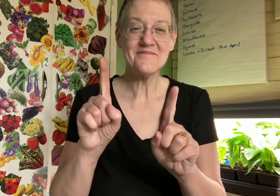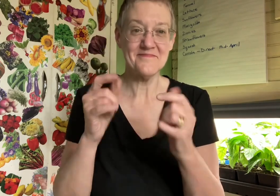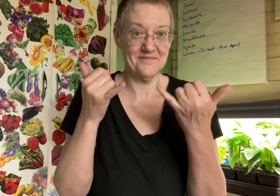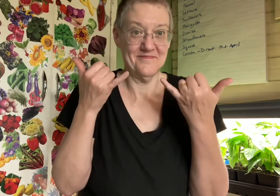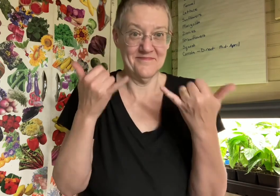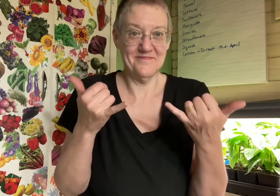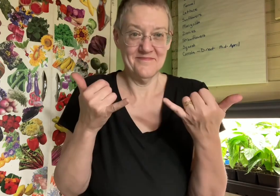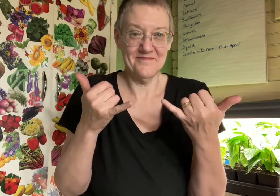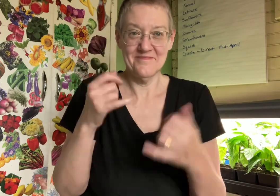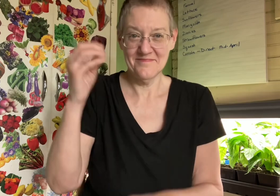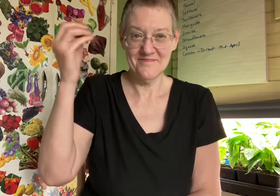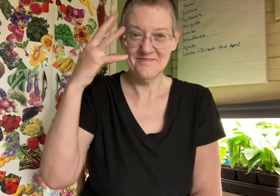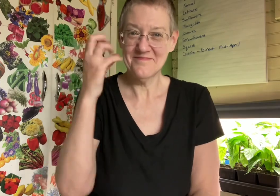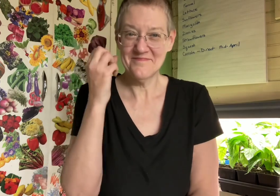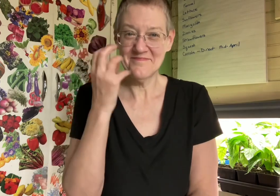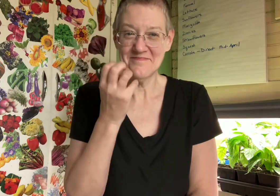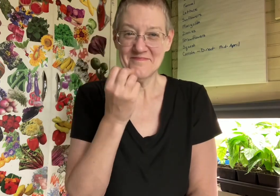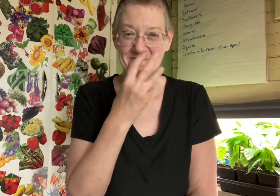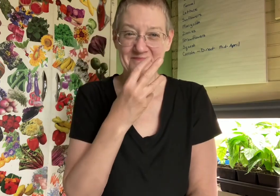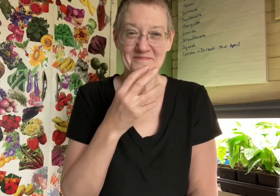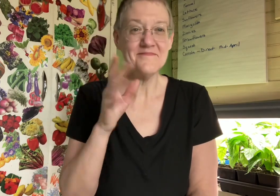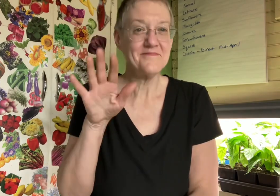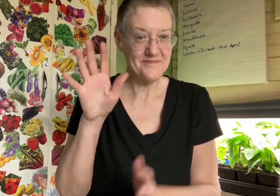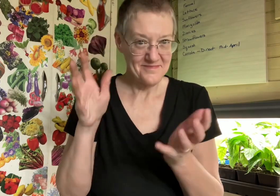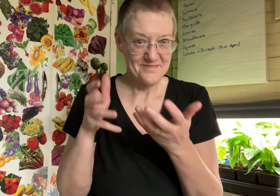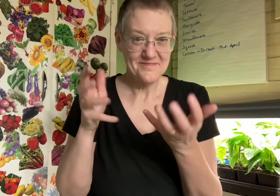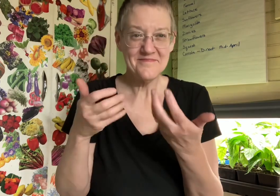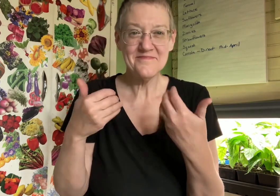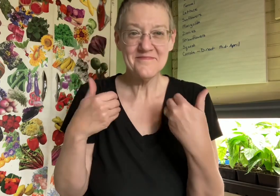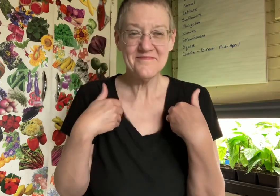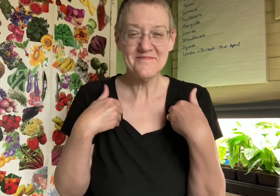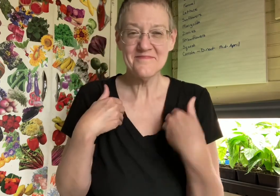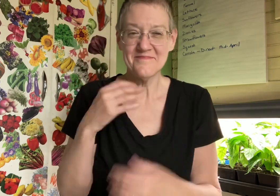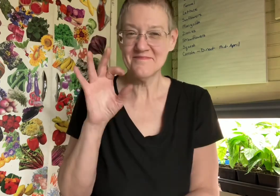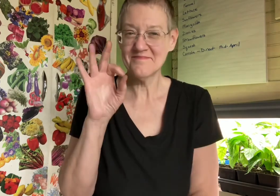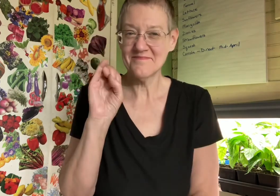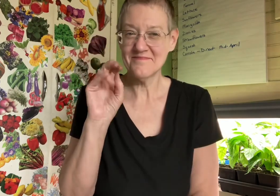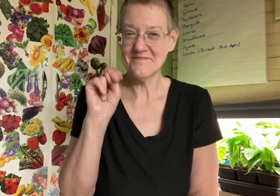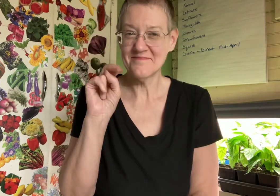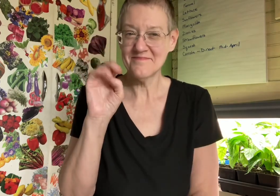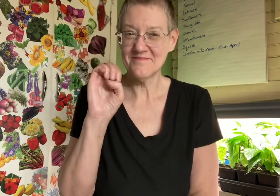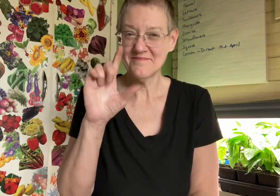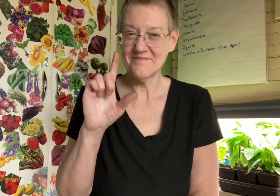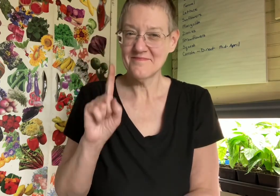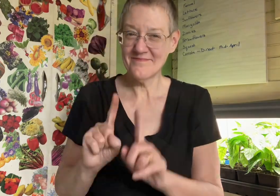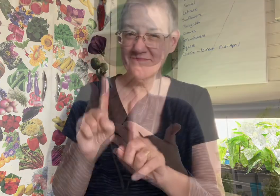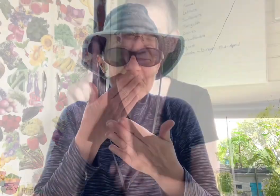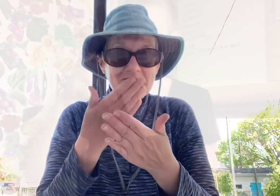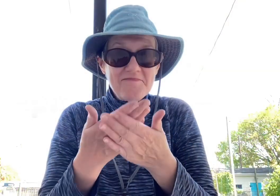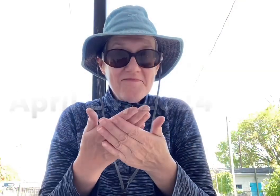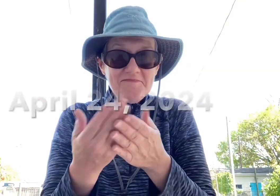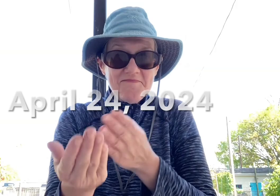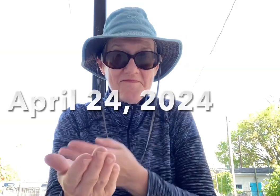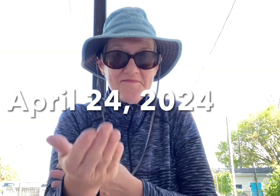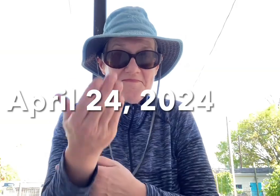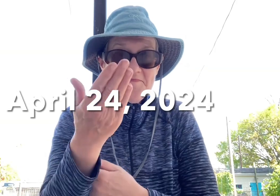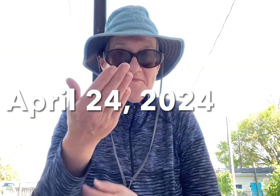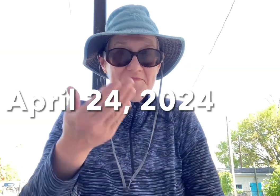up, and now we have sunflowers in there. We have some lettuce growing too. Good morning